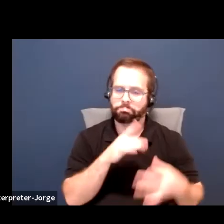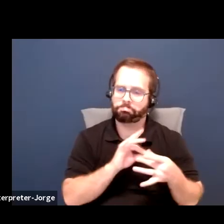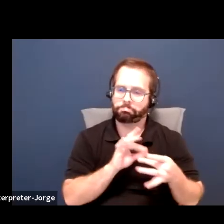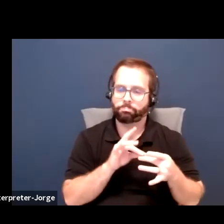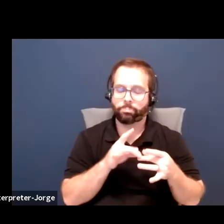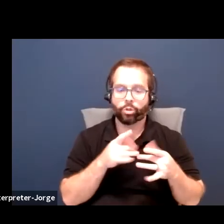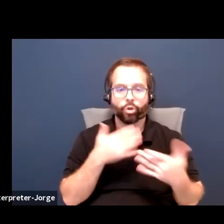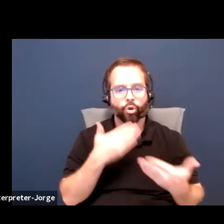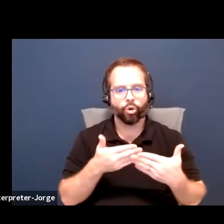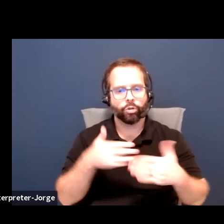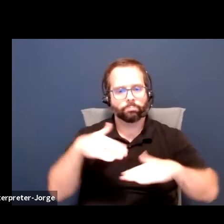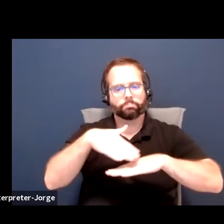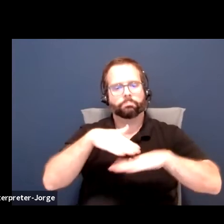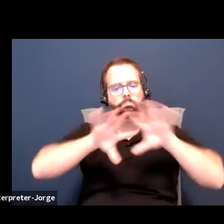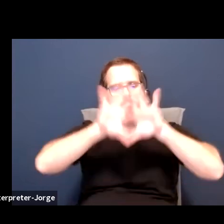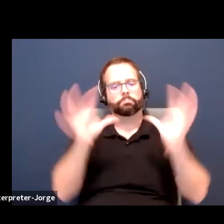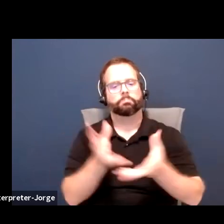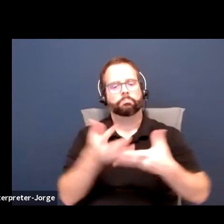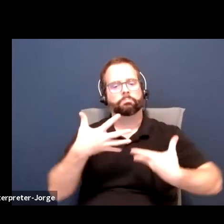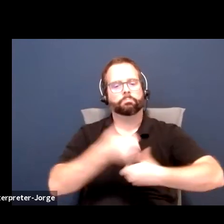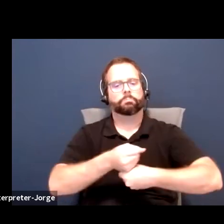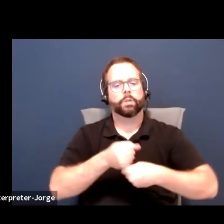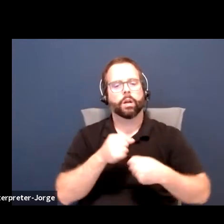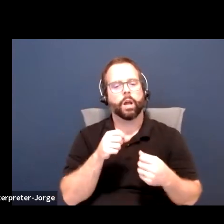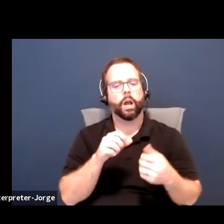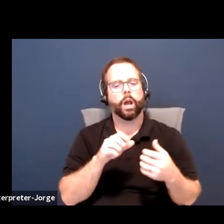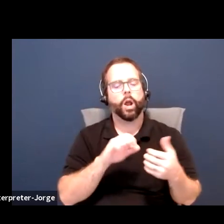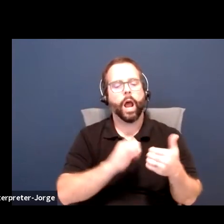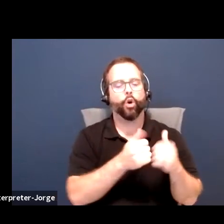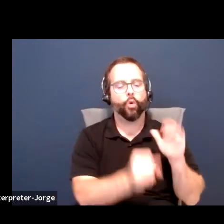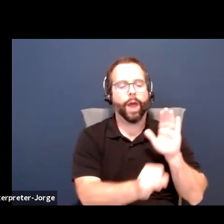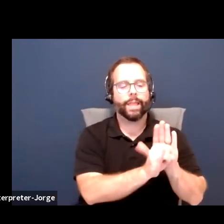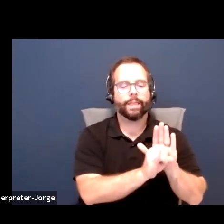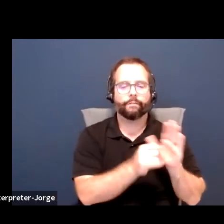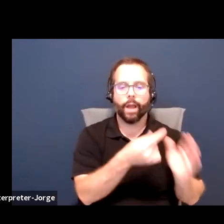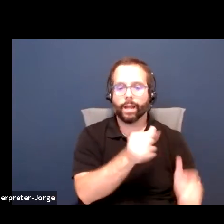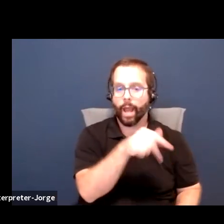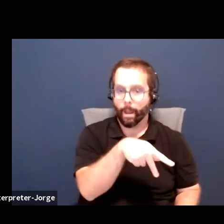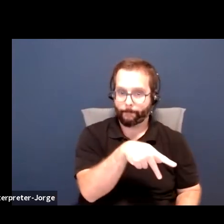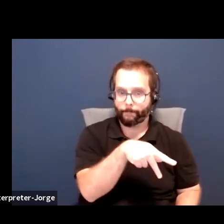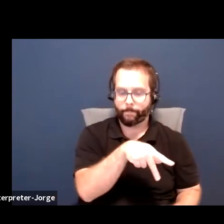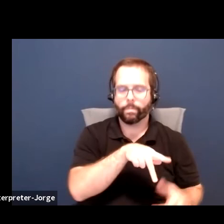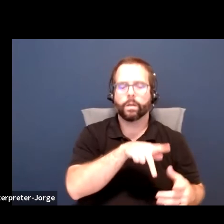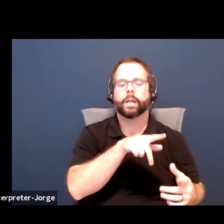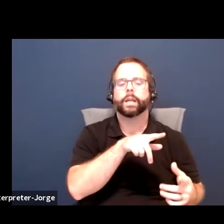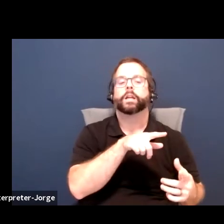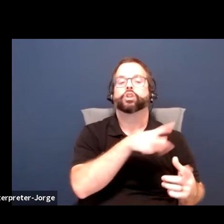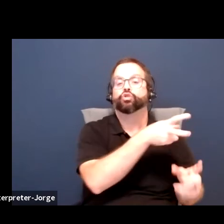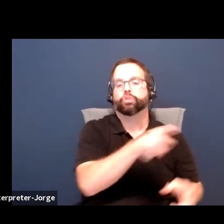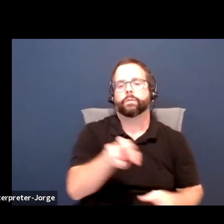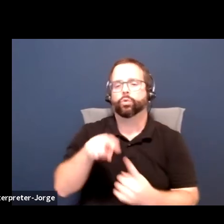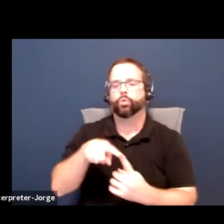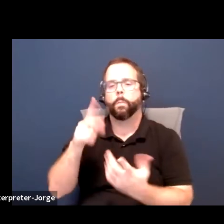move from identifying the gap to program implementation. And we are going to move